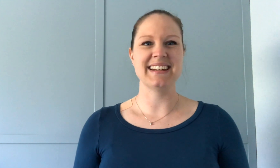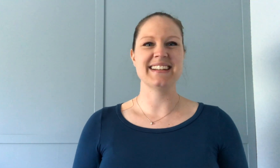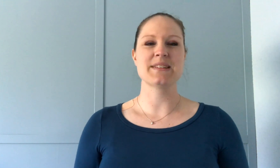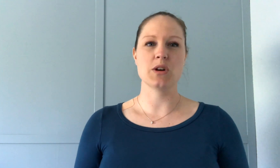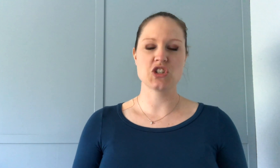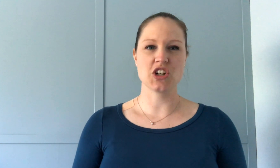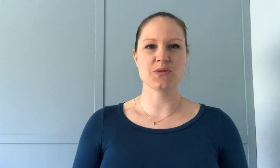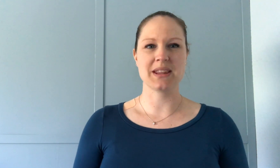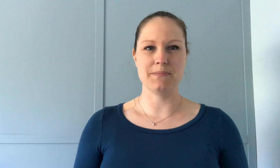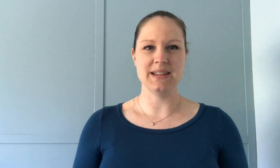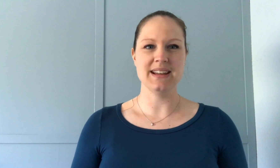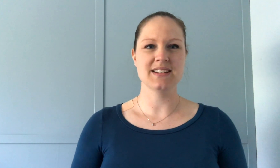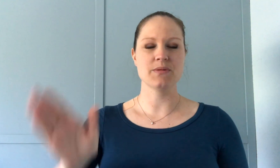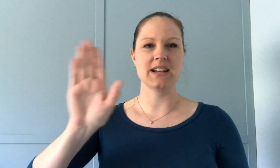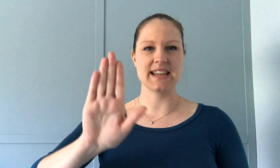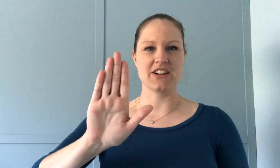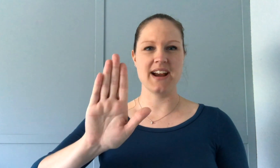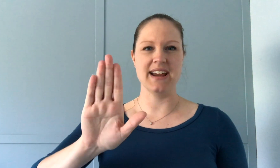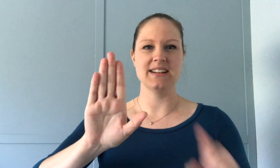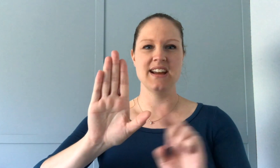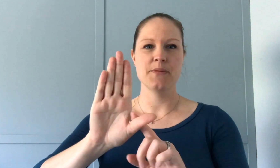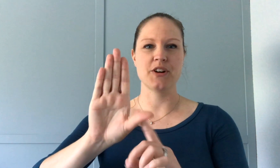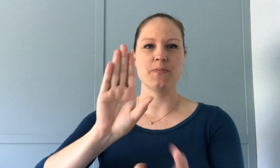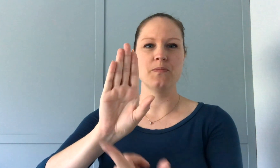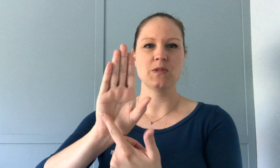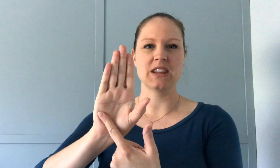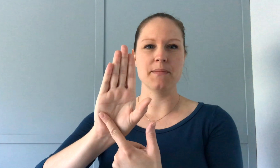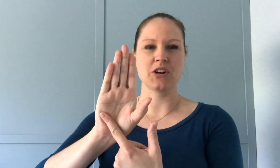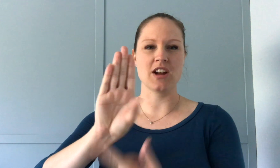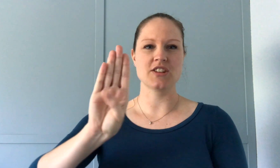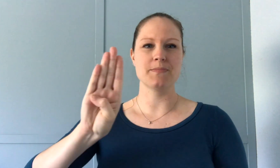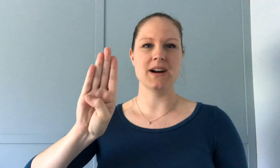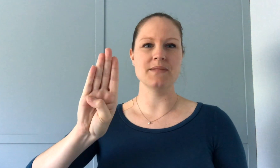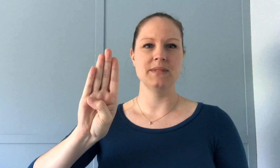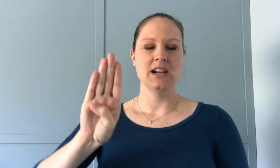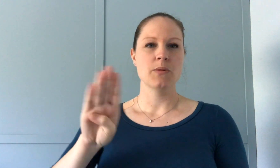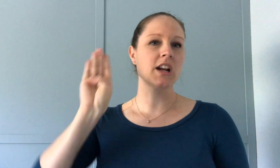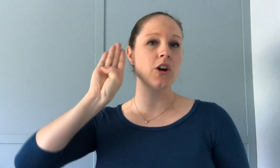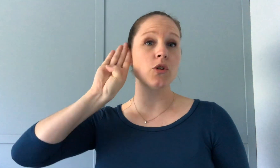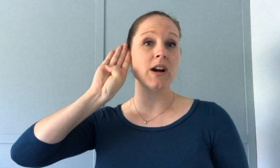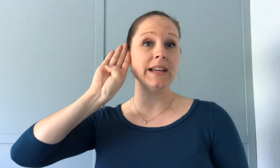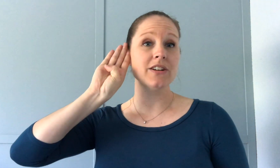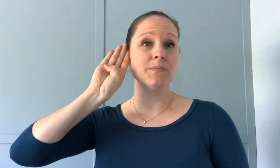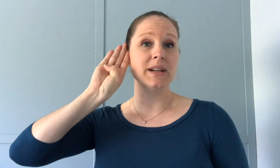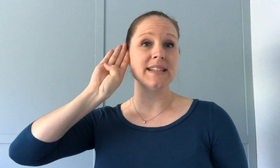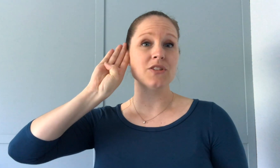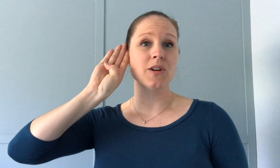it starts with a B. So we're going to take our hand, put our thumb across our palm. We're going to go to our ear and bring it down to our